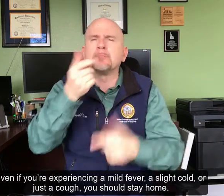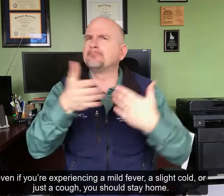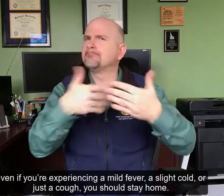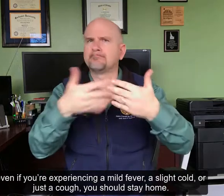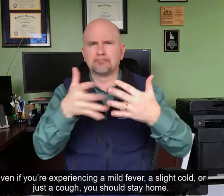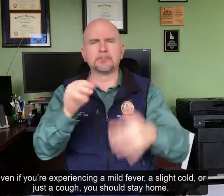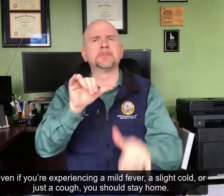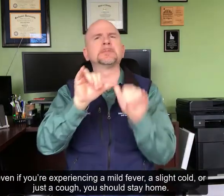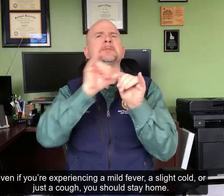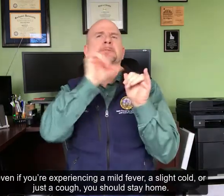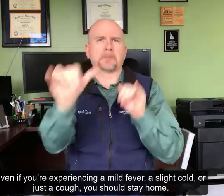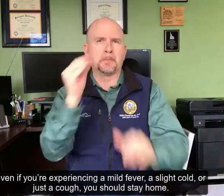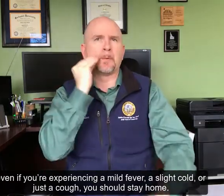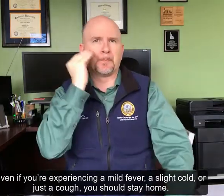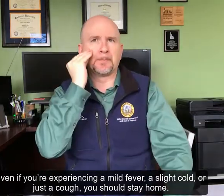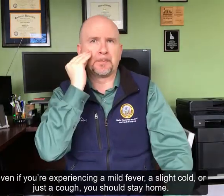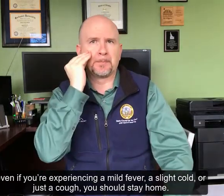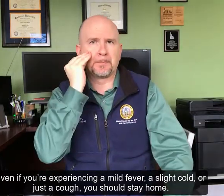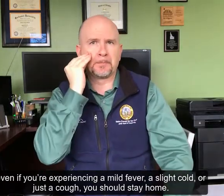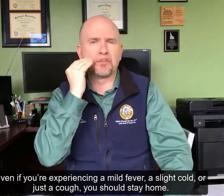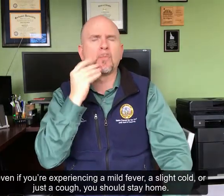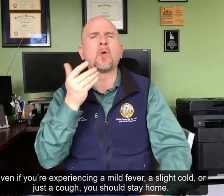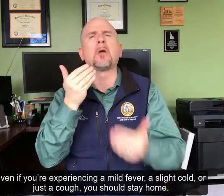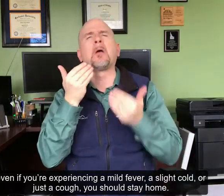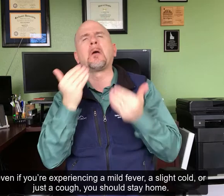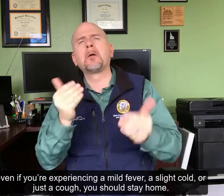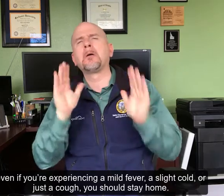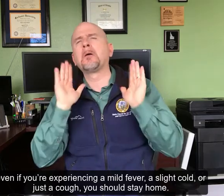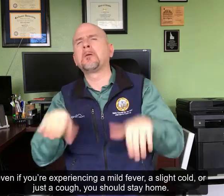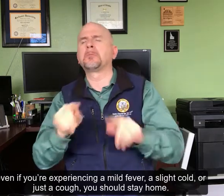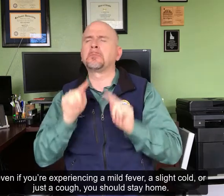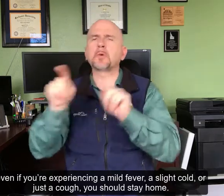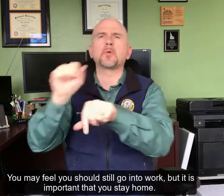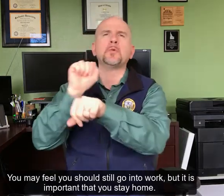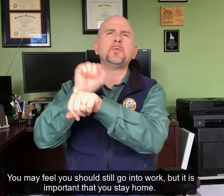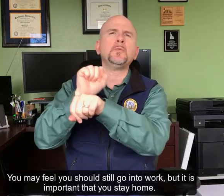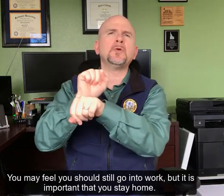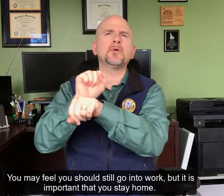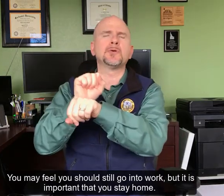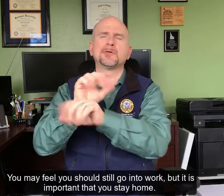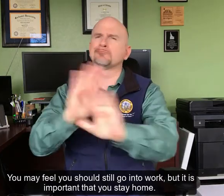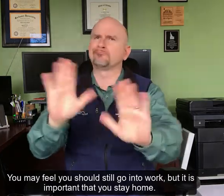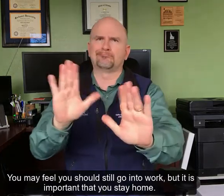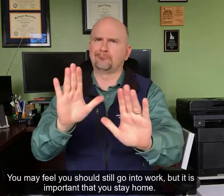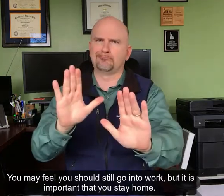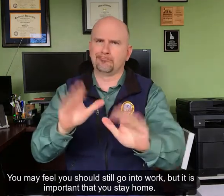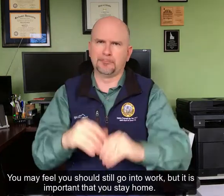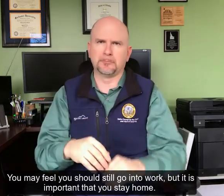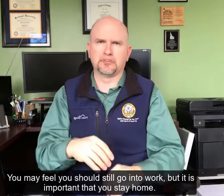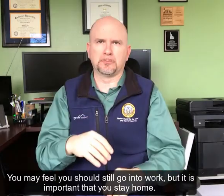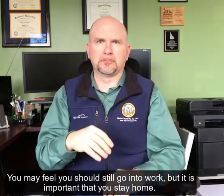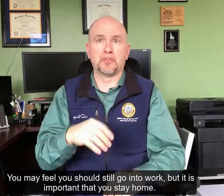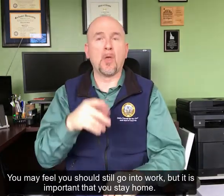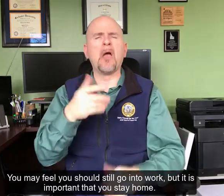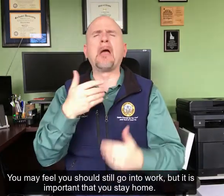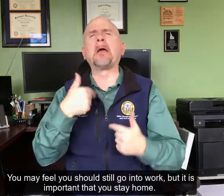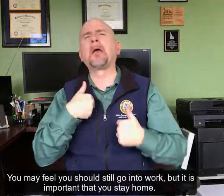slight cold, or just a cough, you should stay home. You may feel you should still go into work, but it's important that you stay